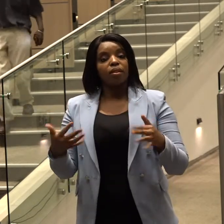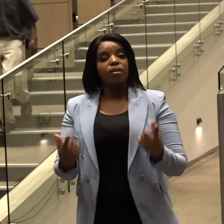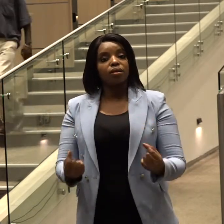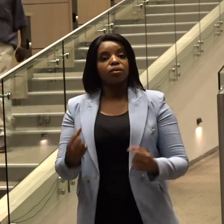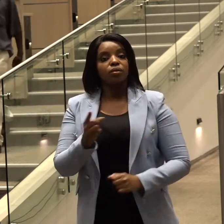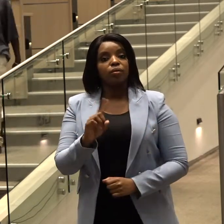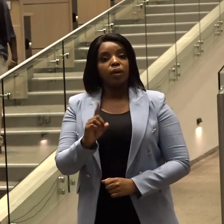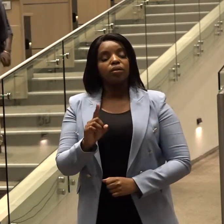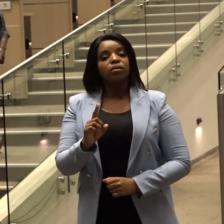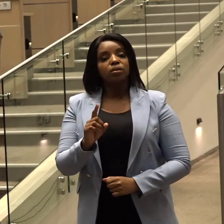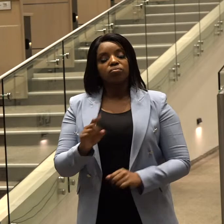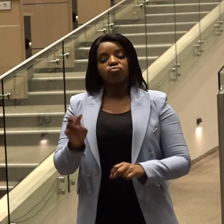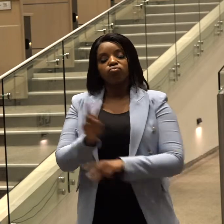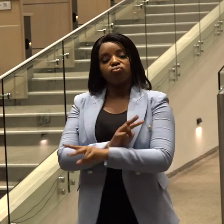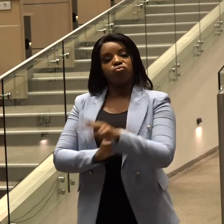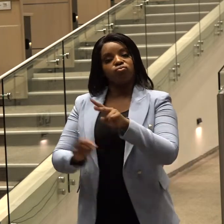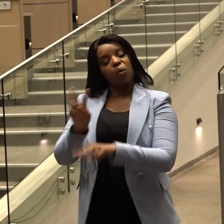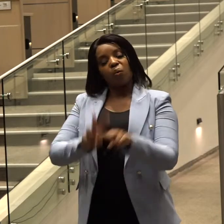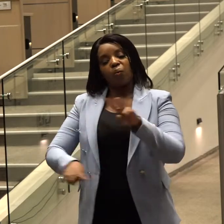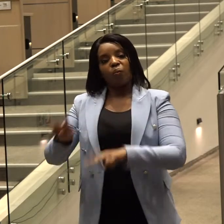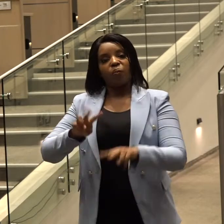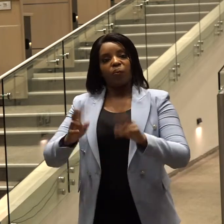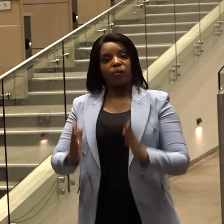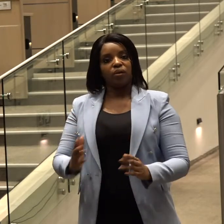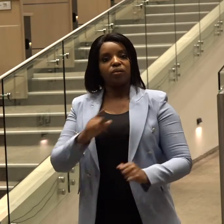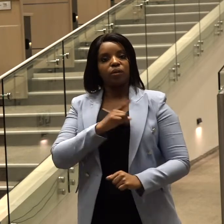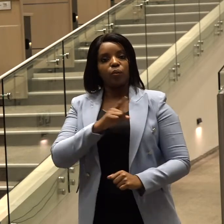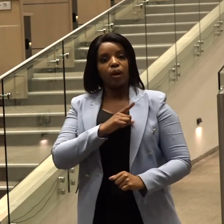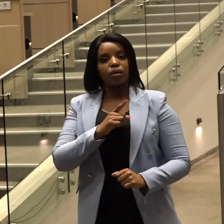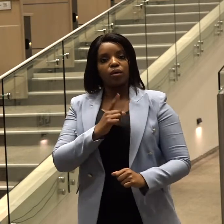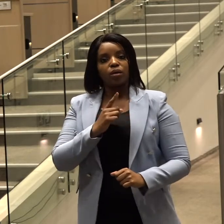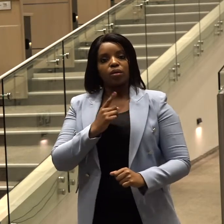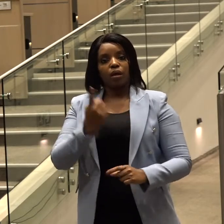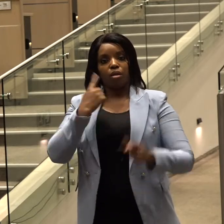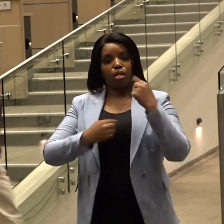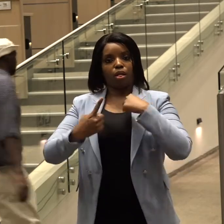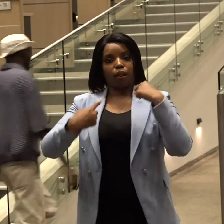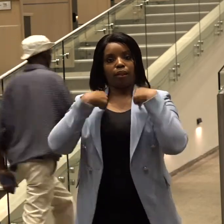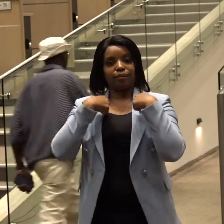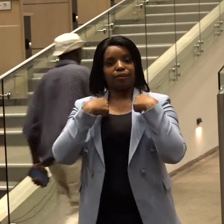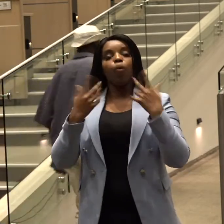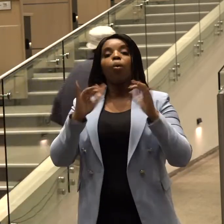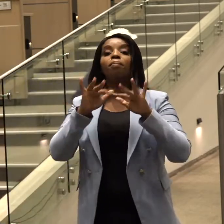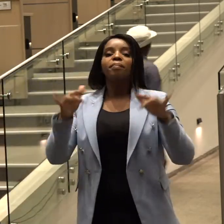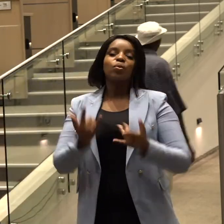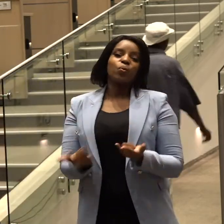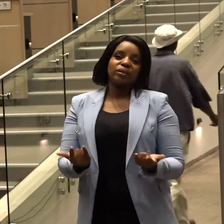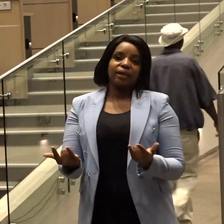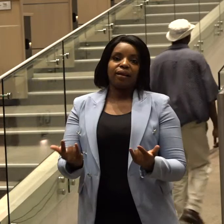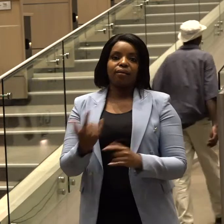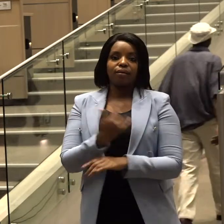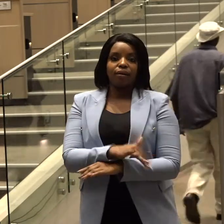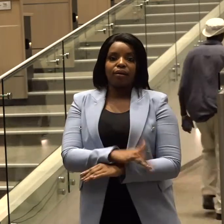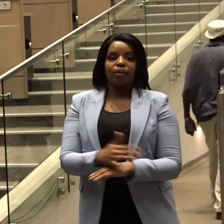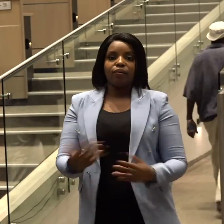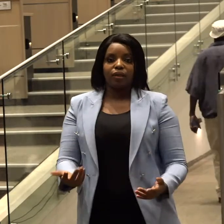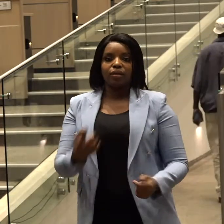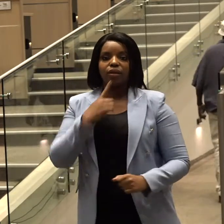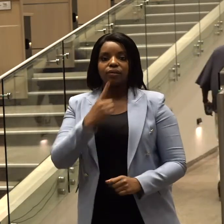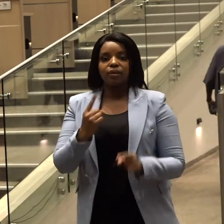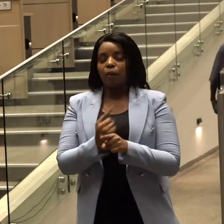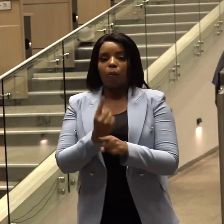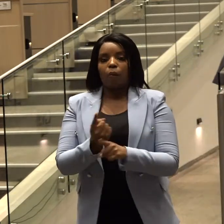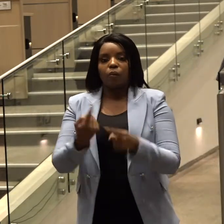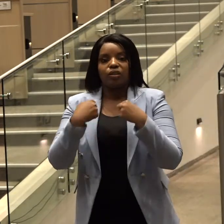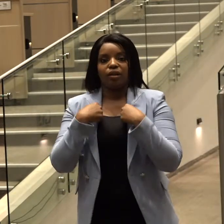of vandalism because you are always around the railway but it's not us it's not in our interest to vandalize